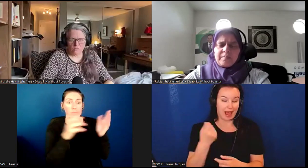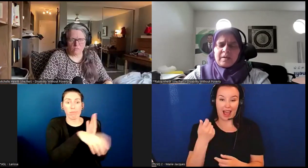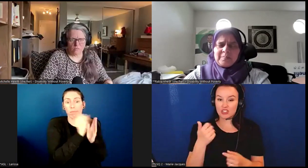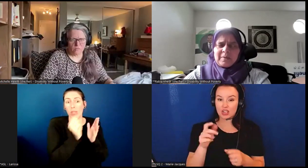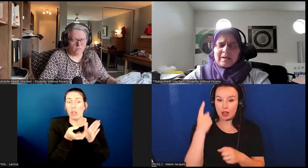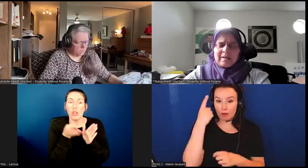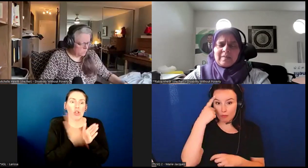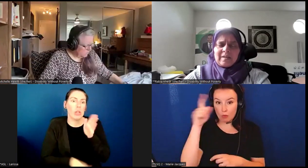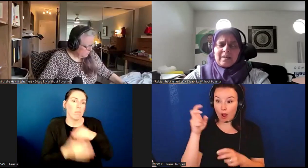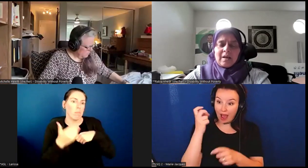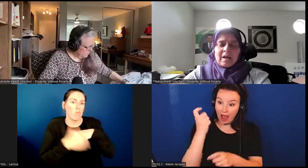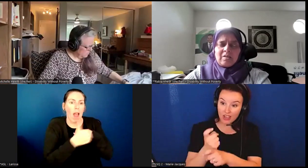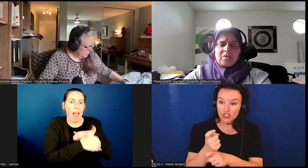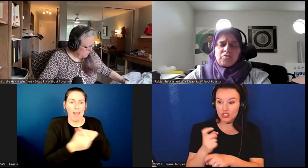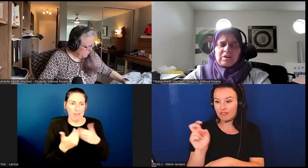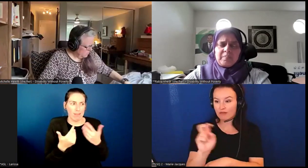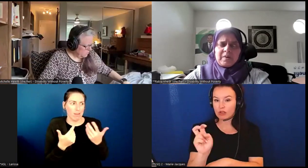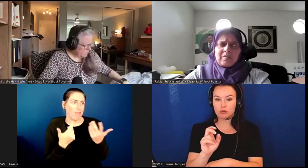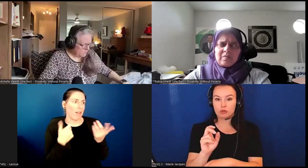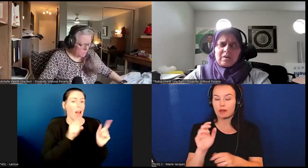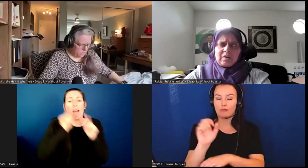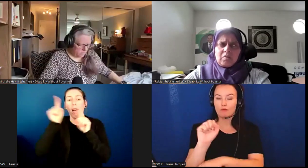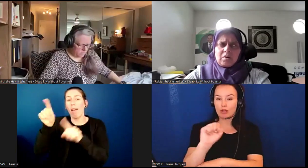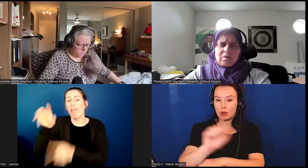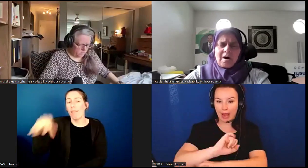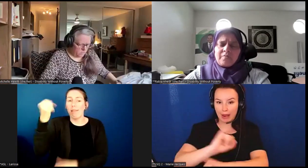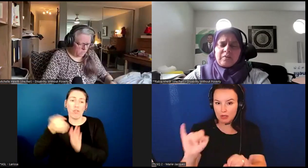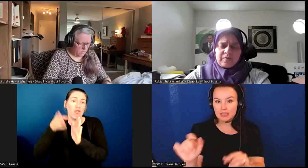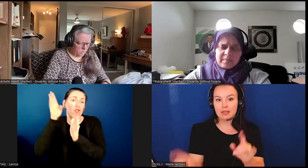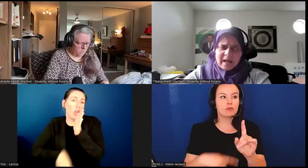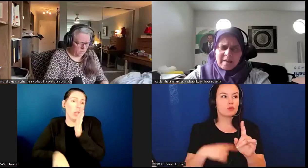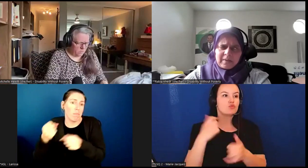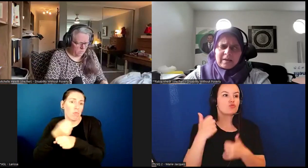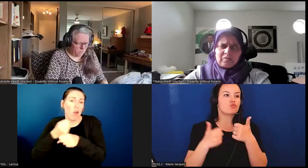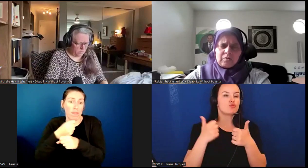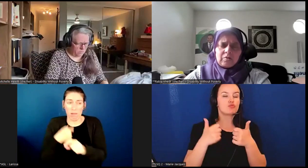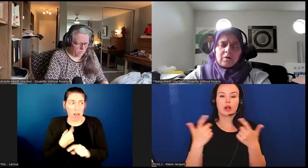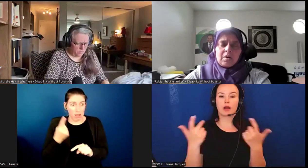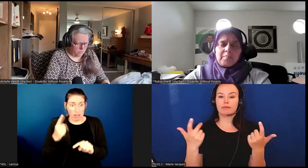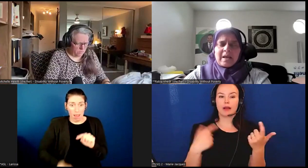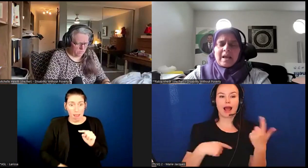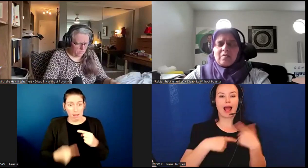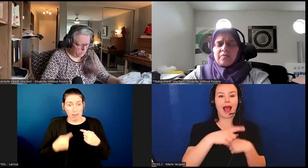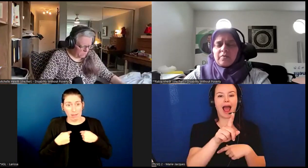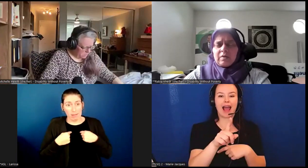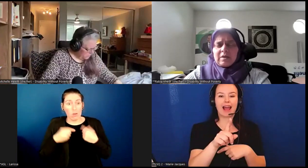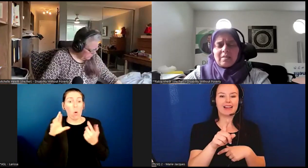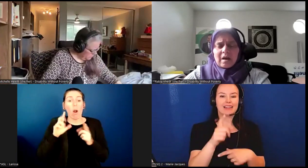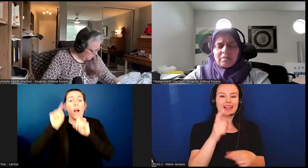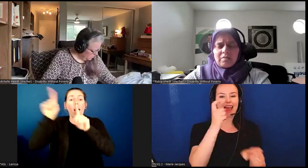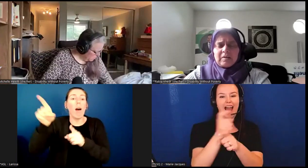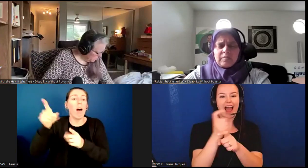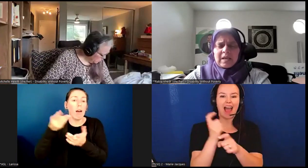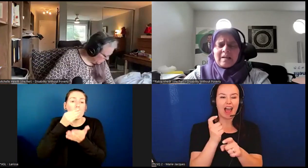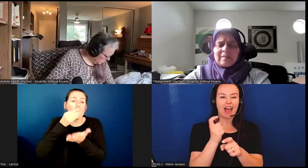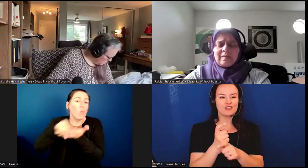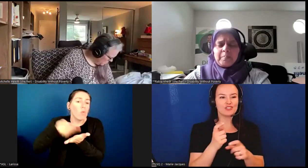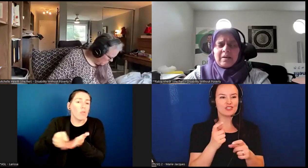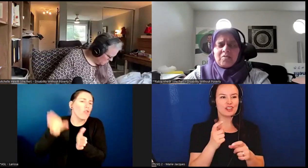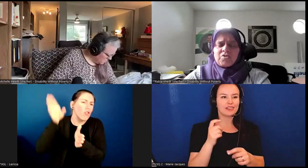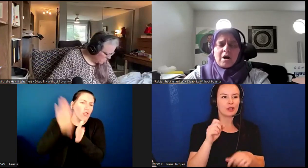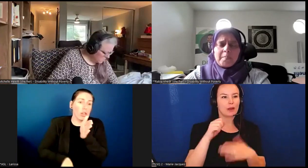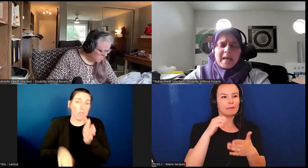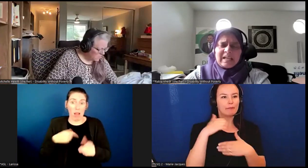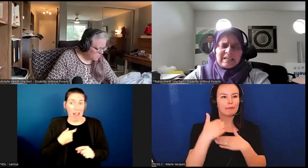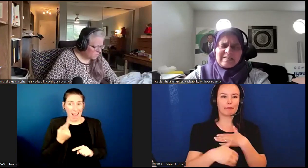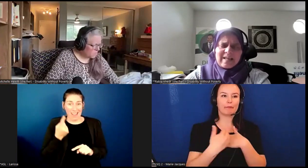bread from this place and the cheapest, coffee from that place, or bananas for the other place. We can't